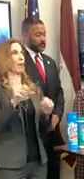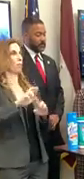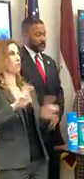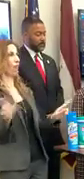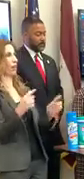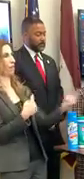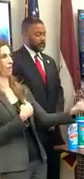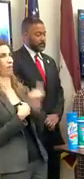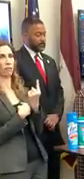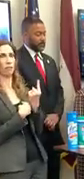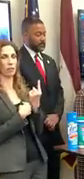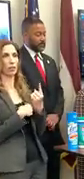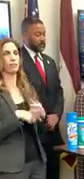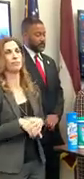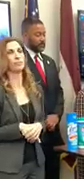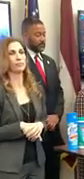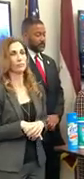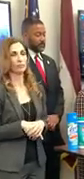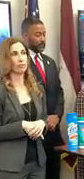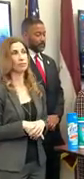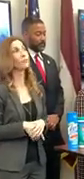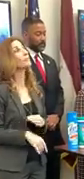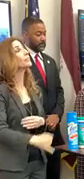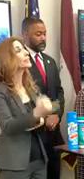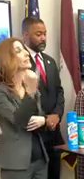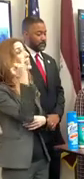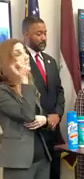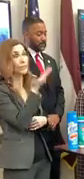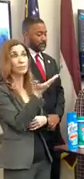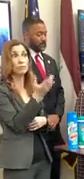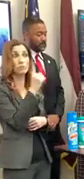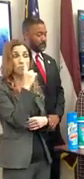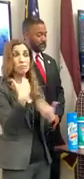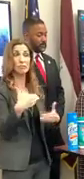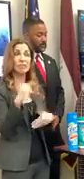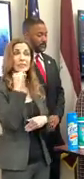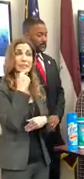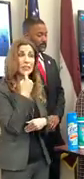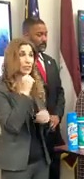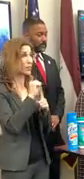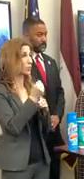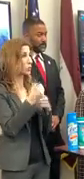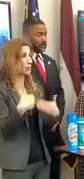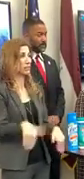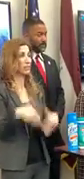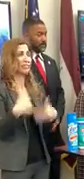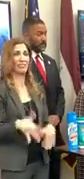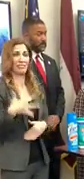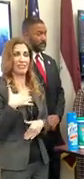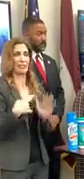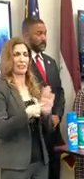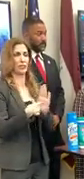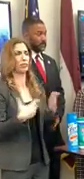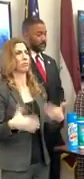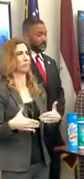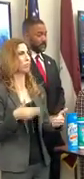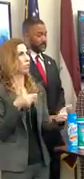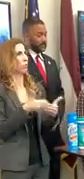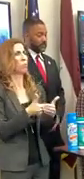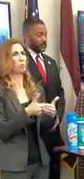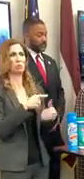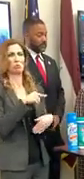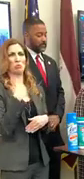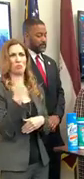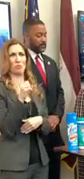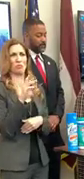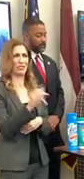precautions. If you are in serious distress or you feel your symptoms are life-threatening,